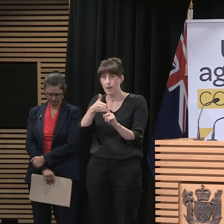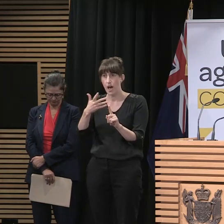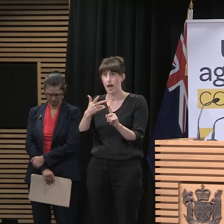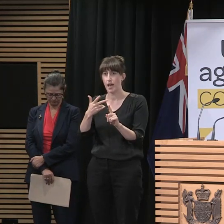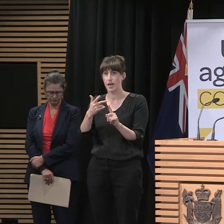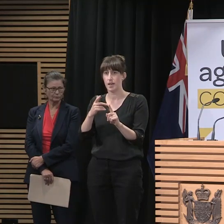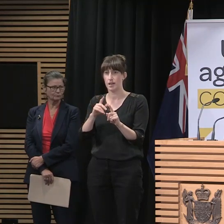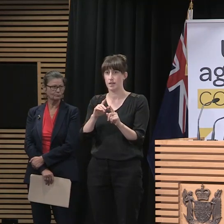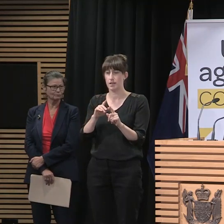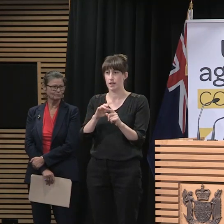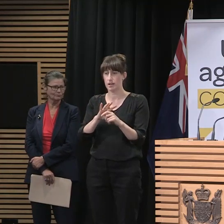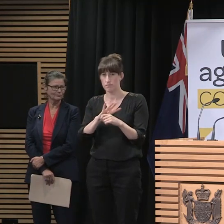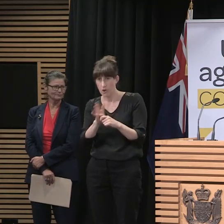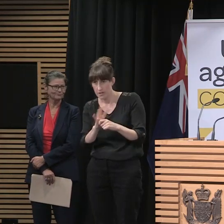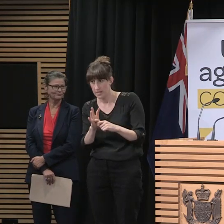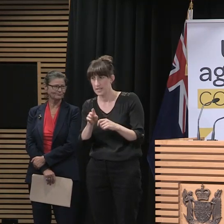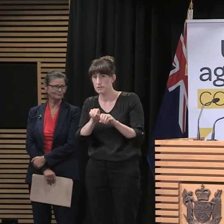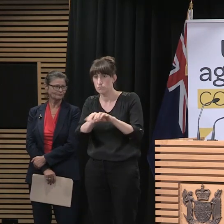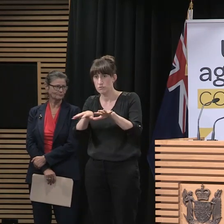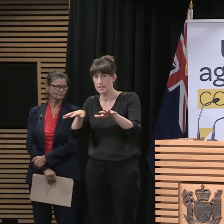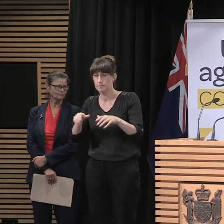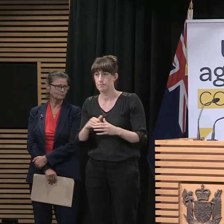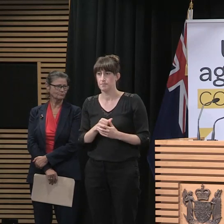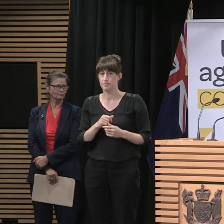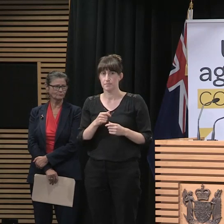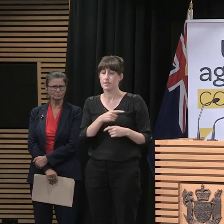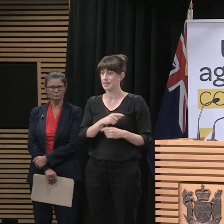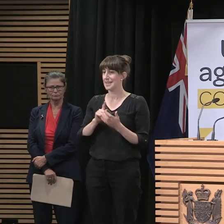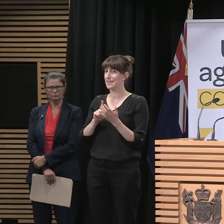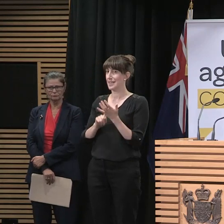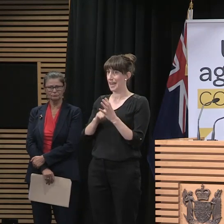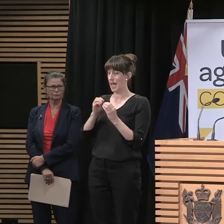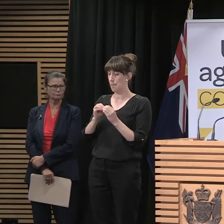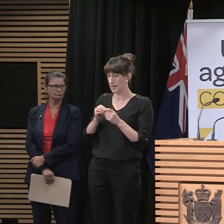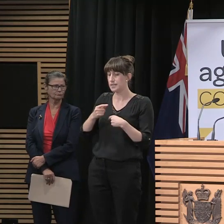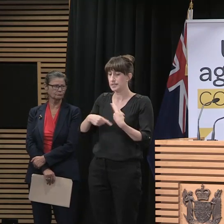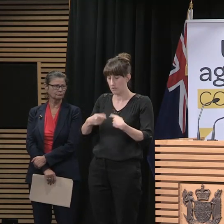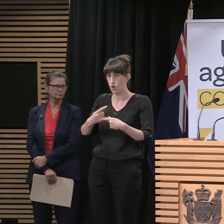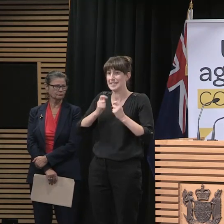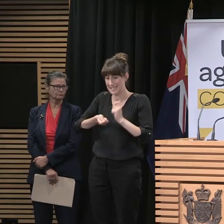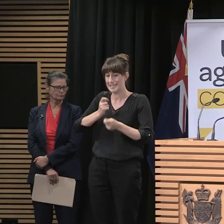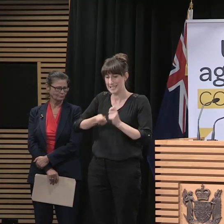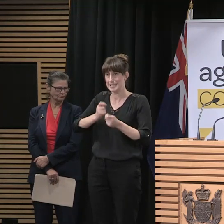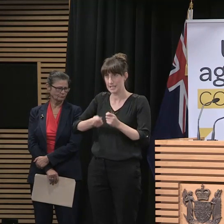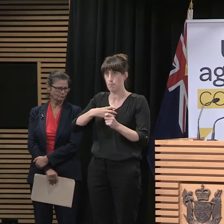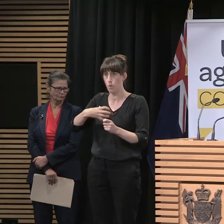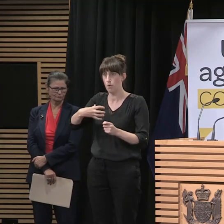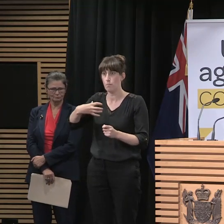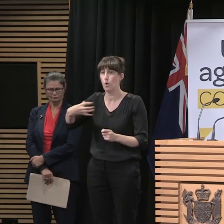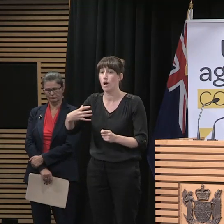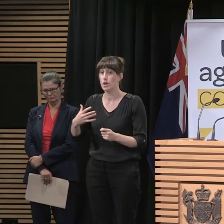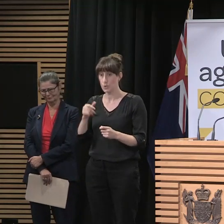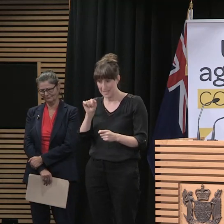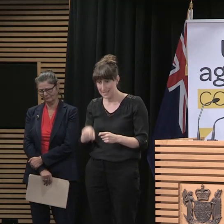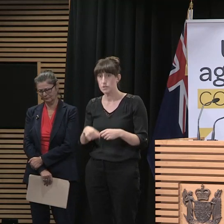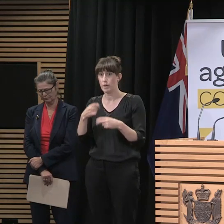is through the laboratory testing, and you'll have seen the increase in testing over the last week especially. So we are finding